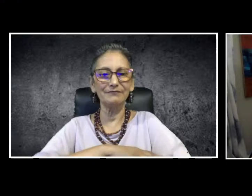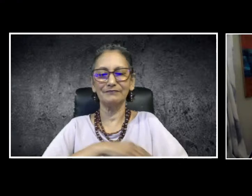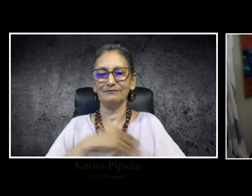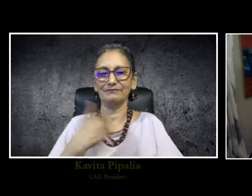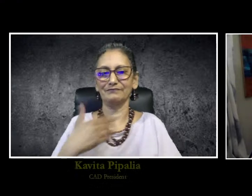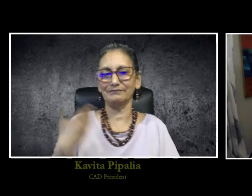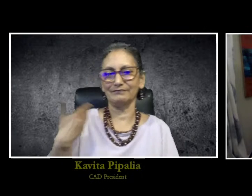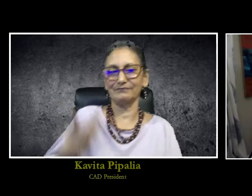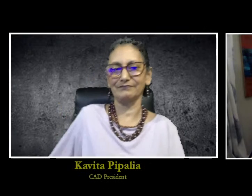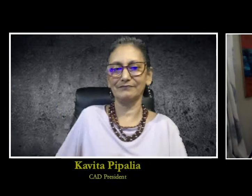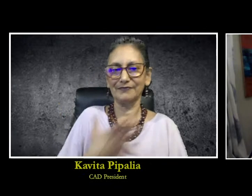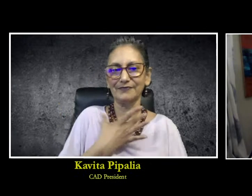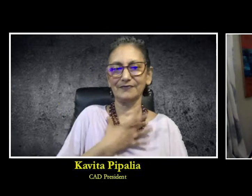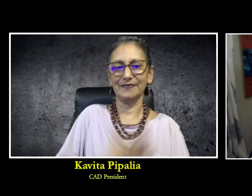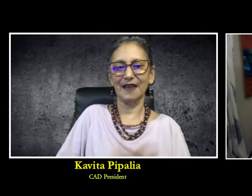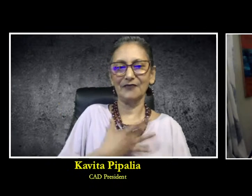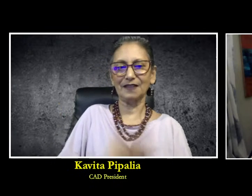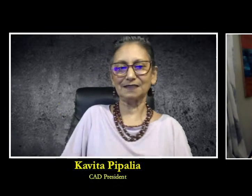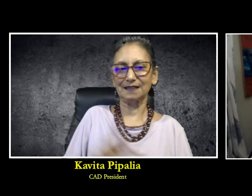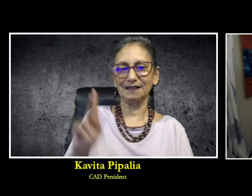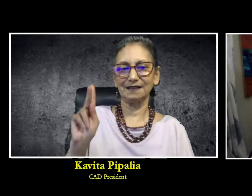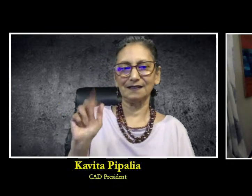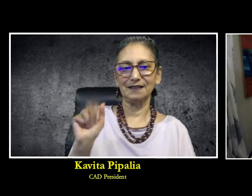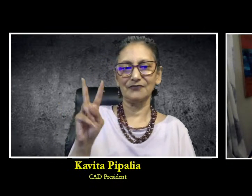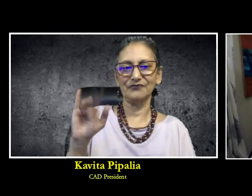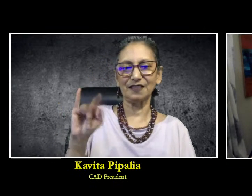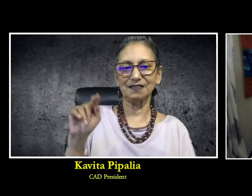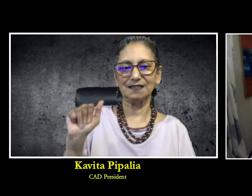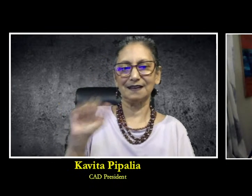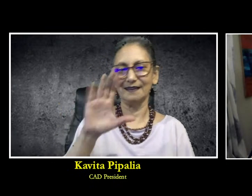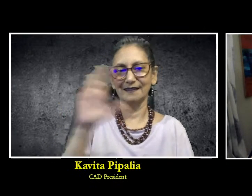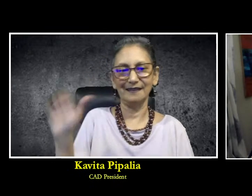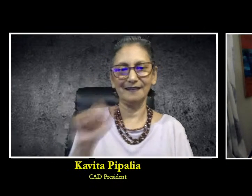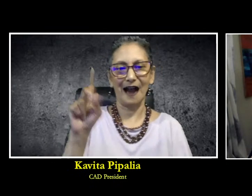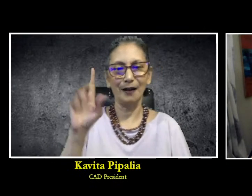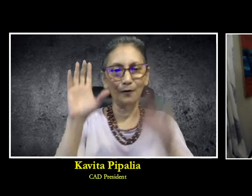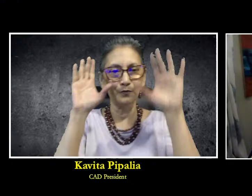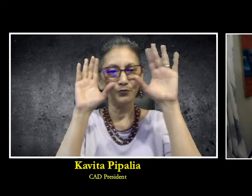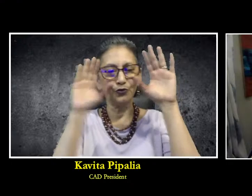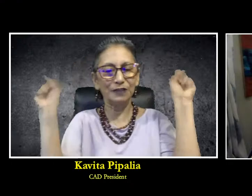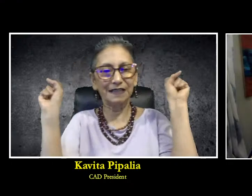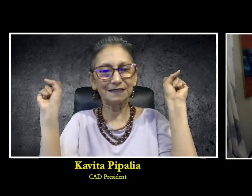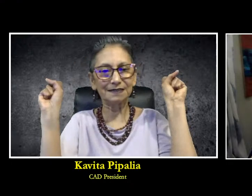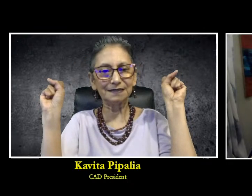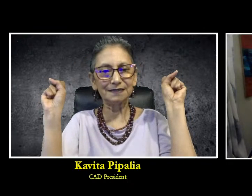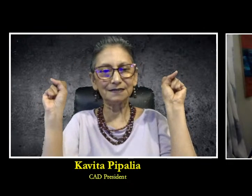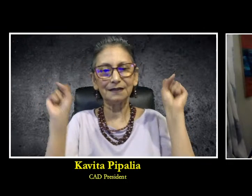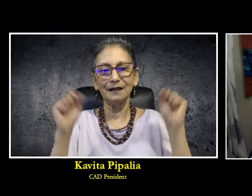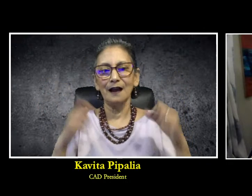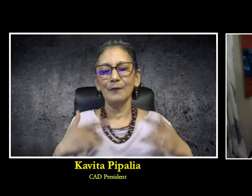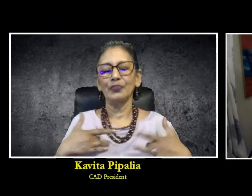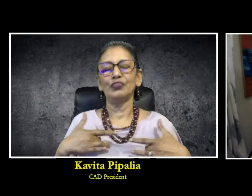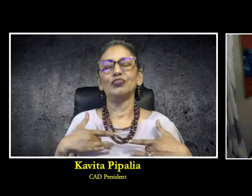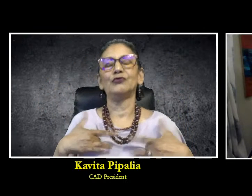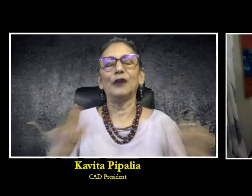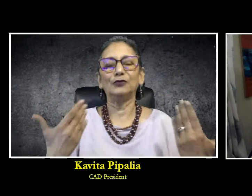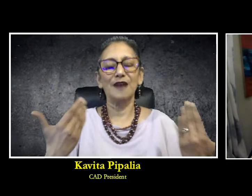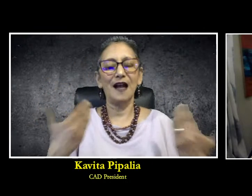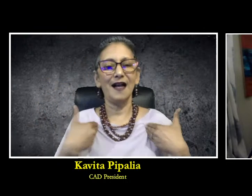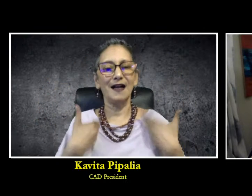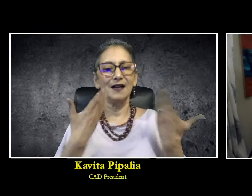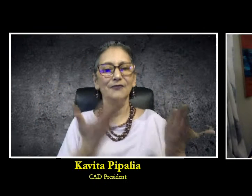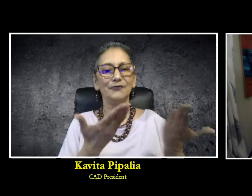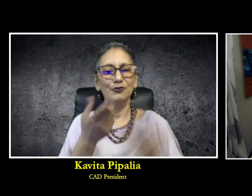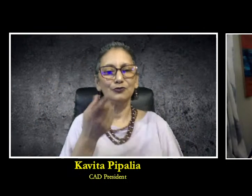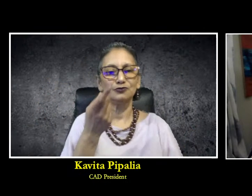Welcome to the CAD platform evening, and my name is Kavita Papalia. I am